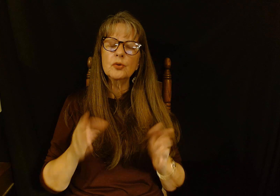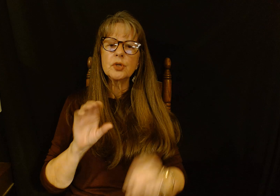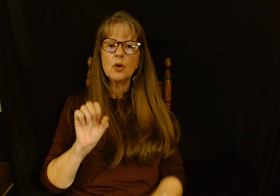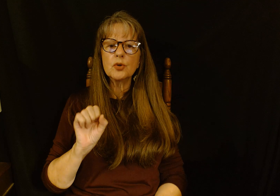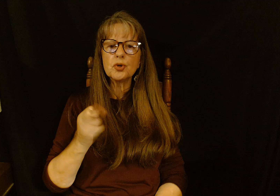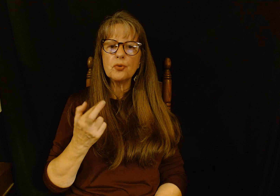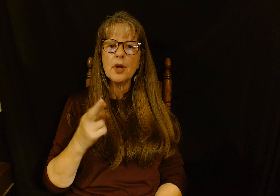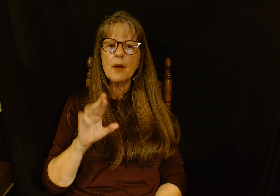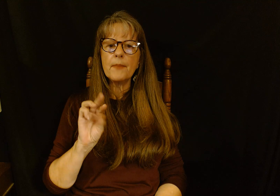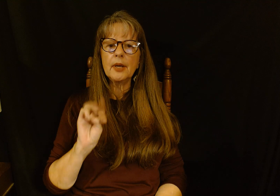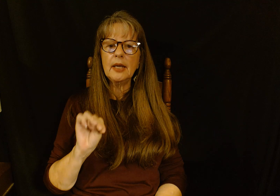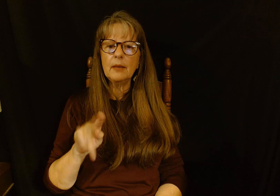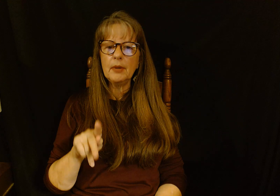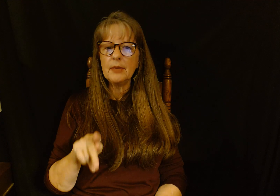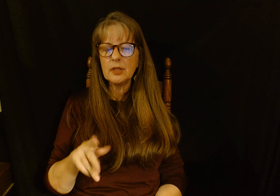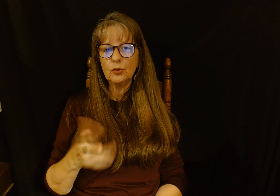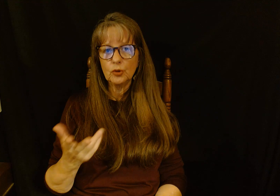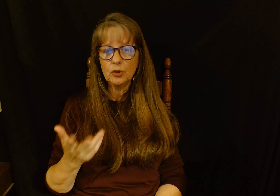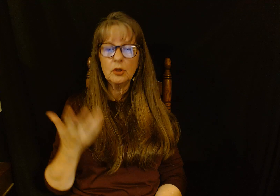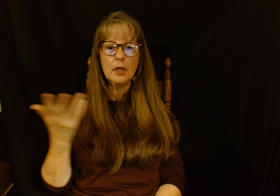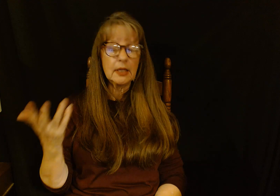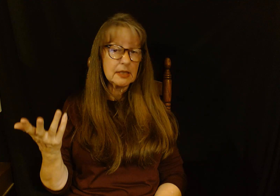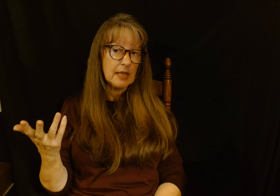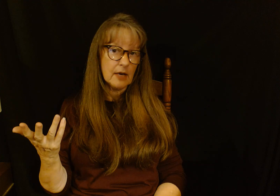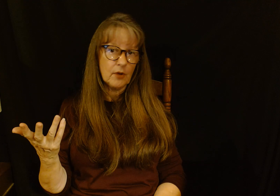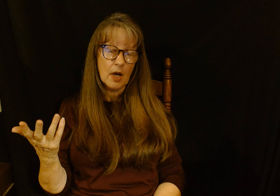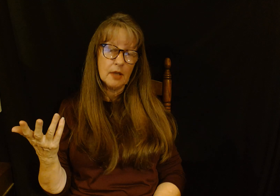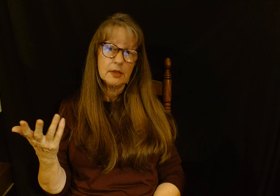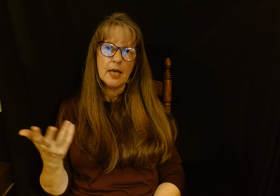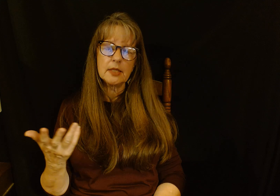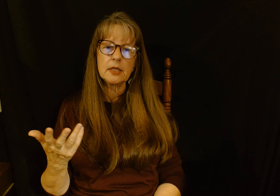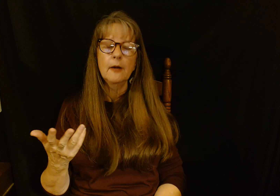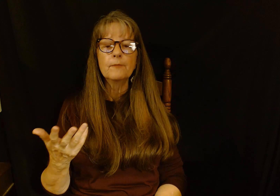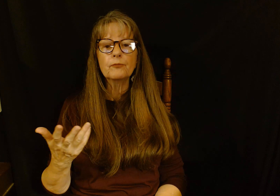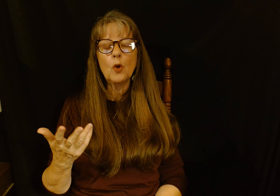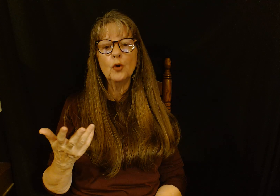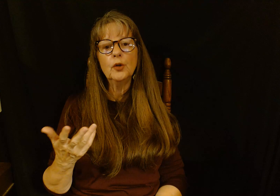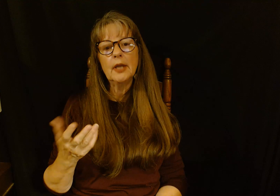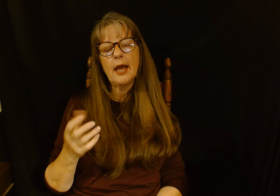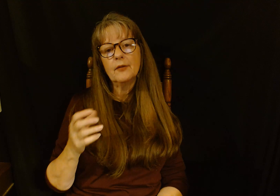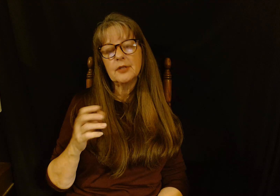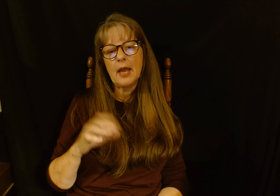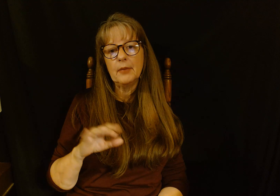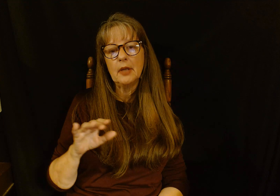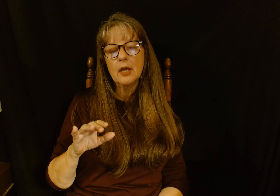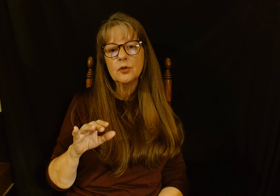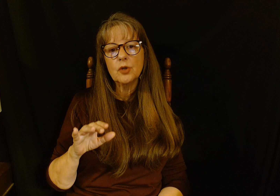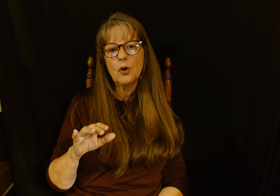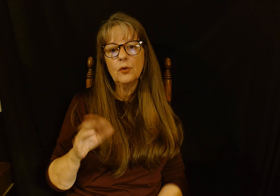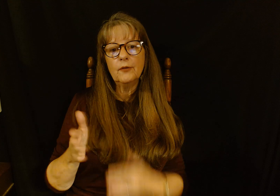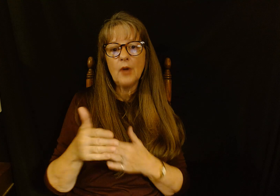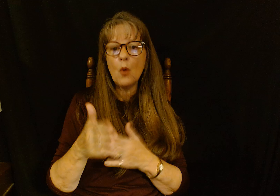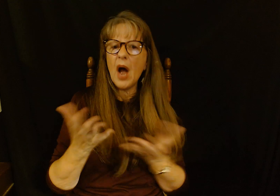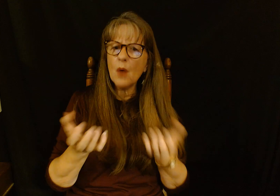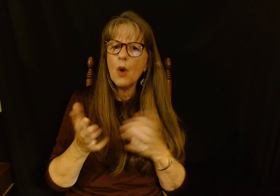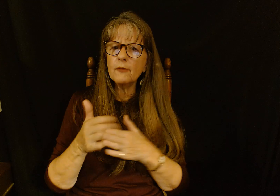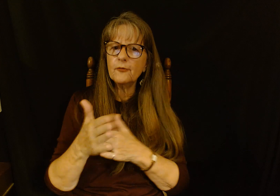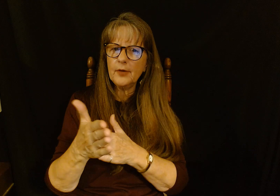So shrimp, it can be misunderstood unless it's out of context. Or you can have salmon. So if I want